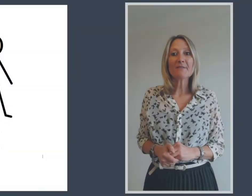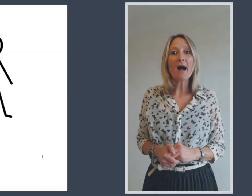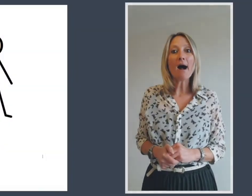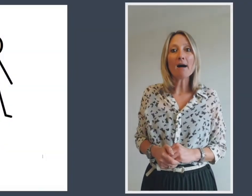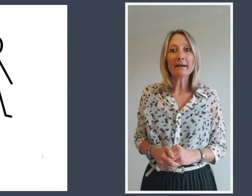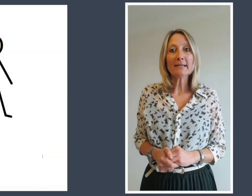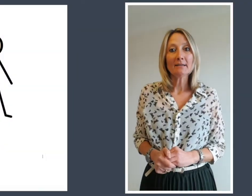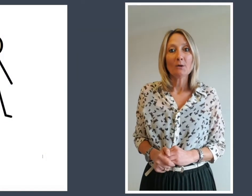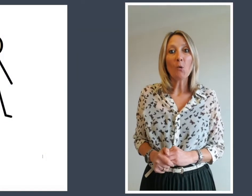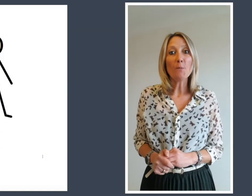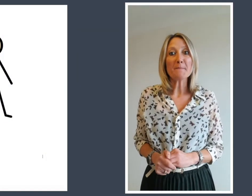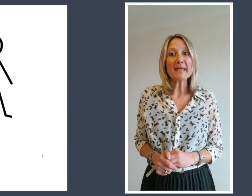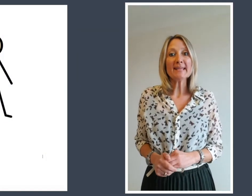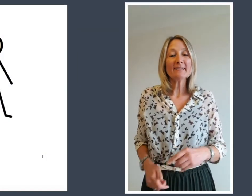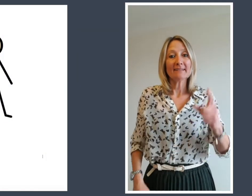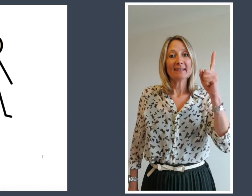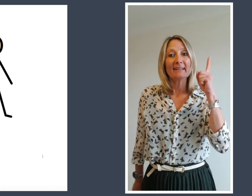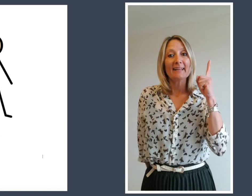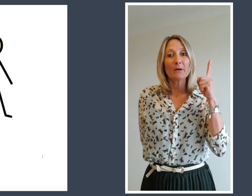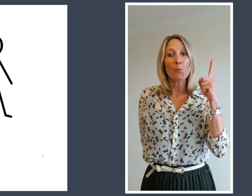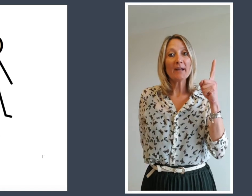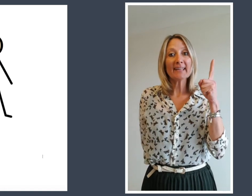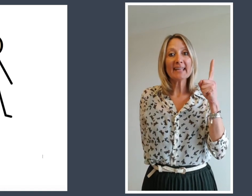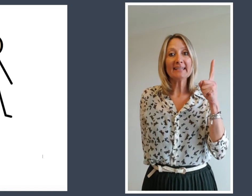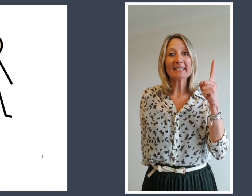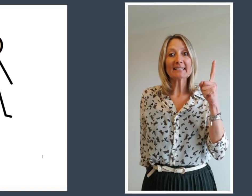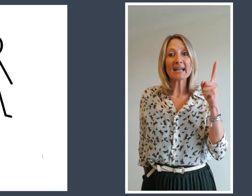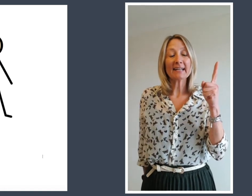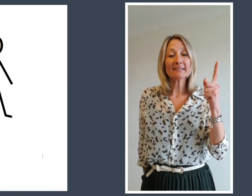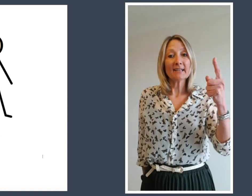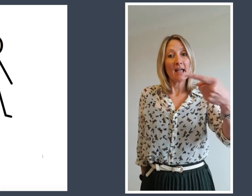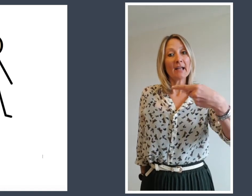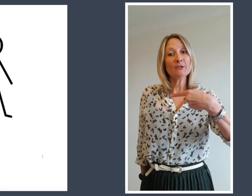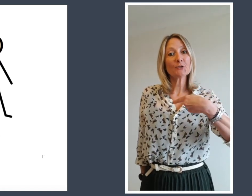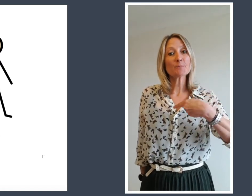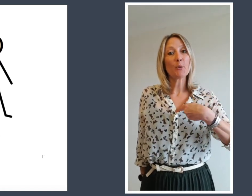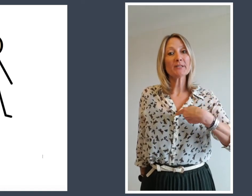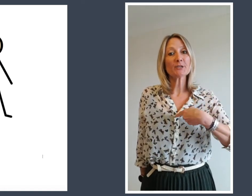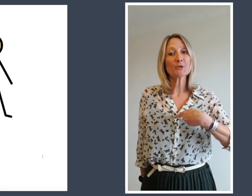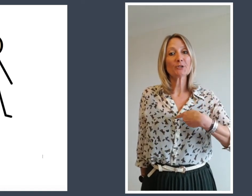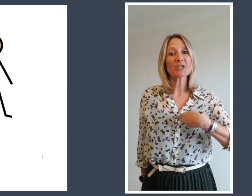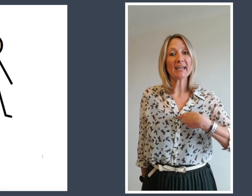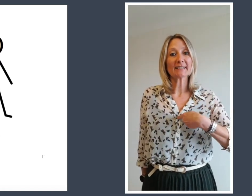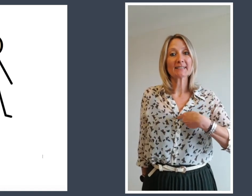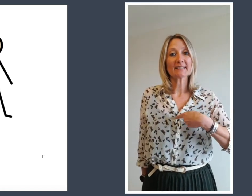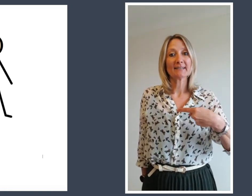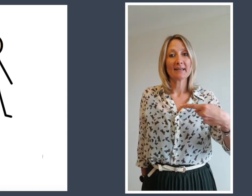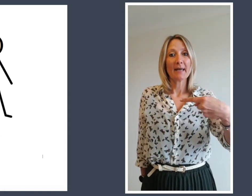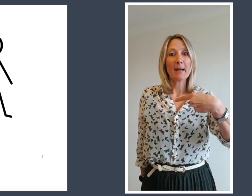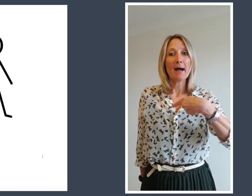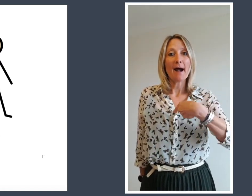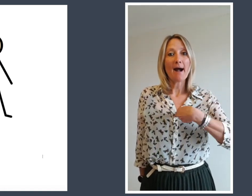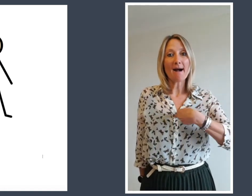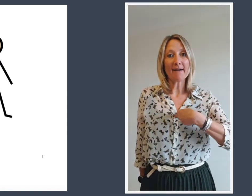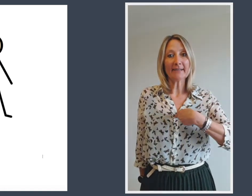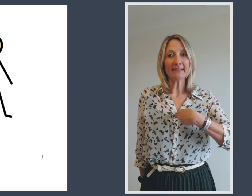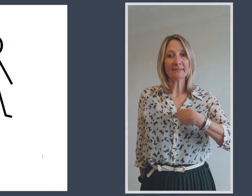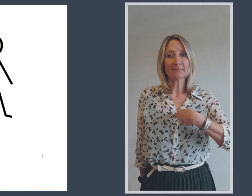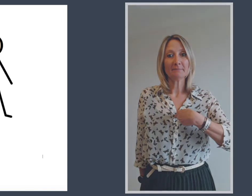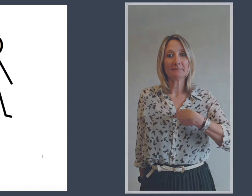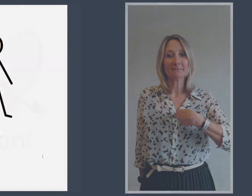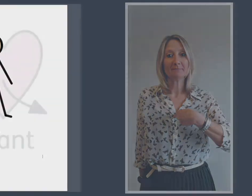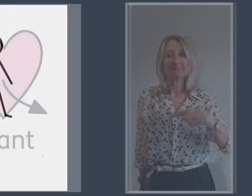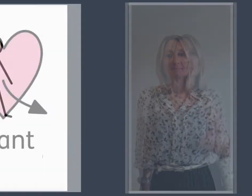sign for I or me, working index hand, and you just point at your chest. I.